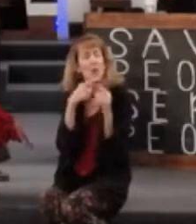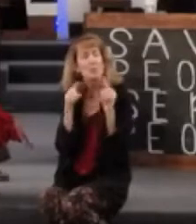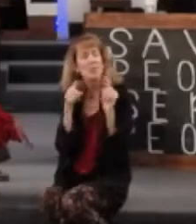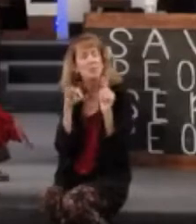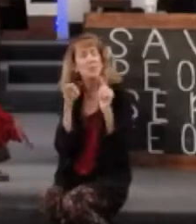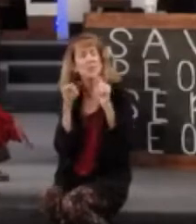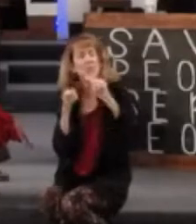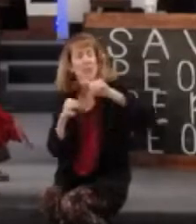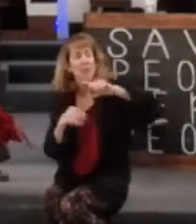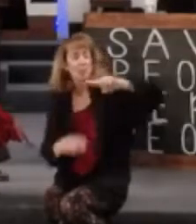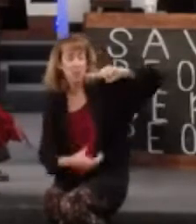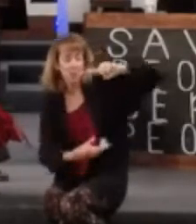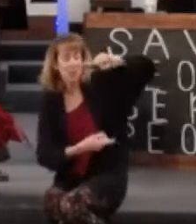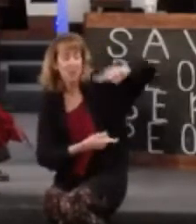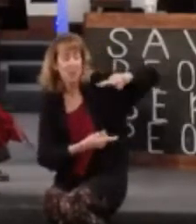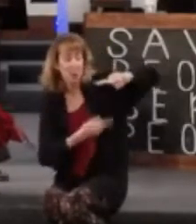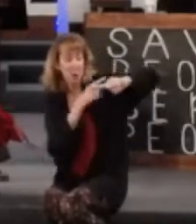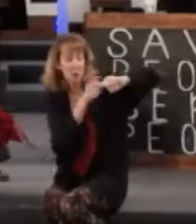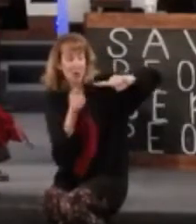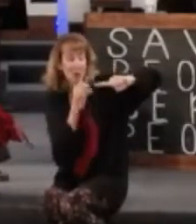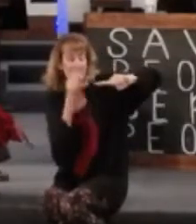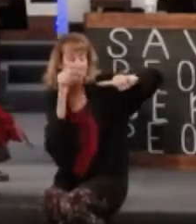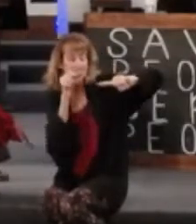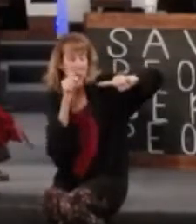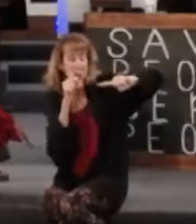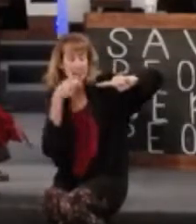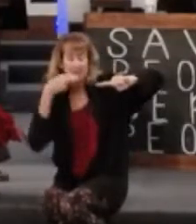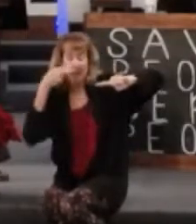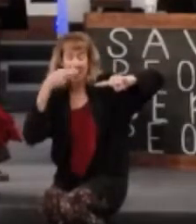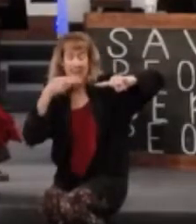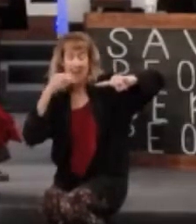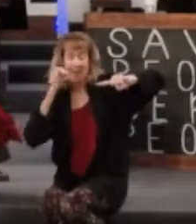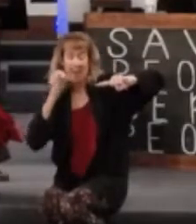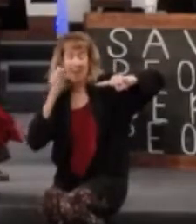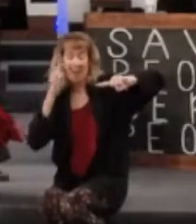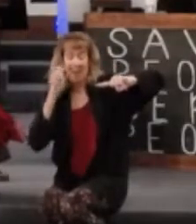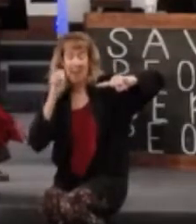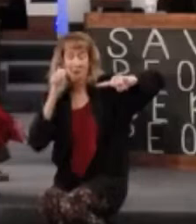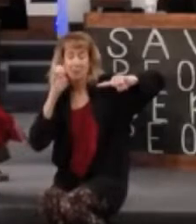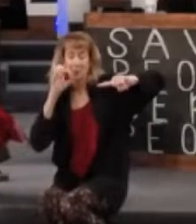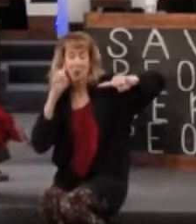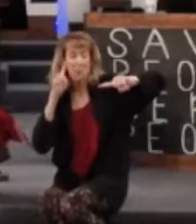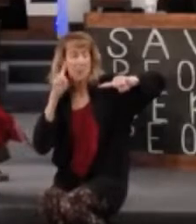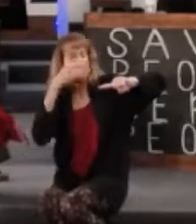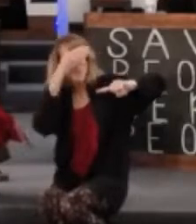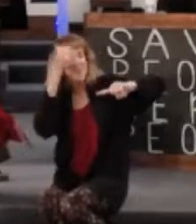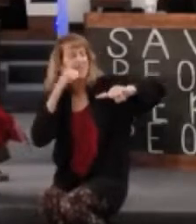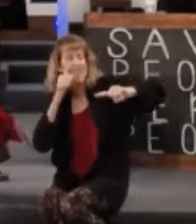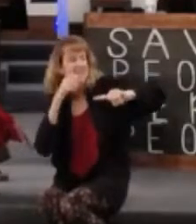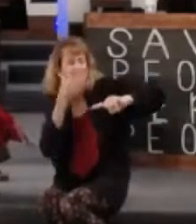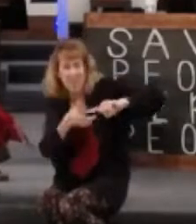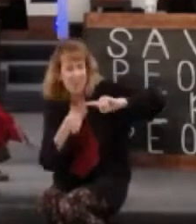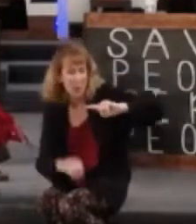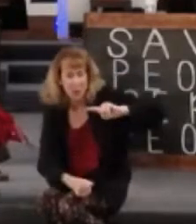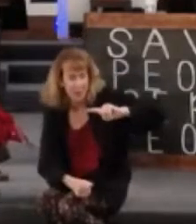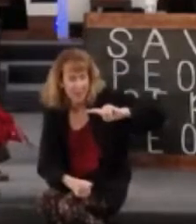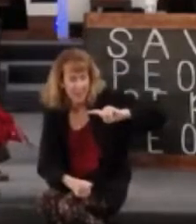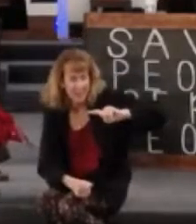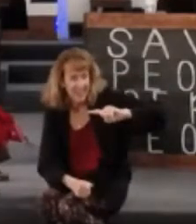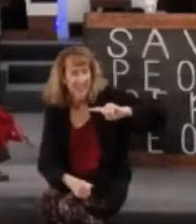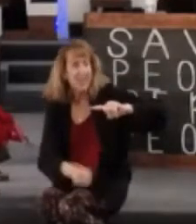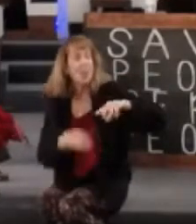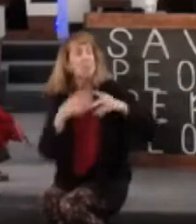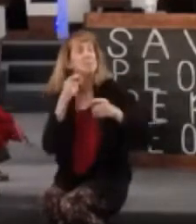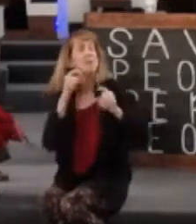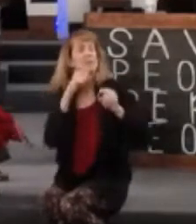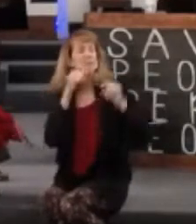put your finger, if you have it open, on that heading that divides that up. Pretend like the heading isn't even there.